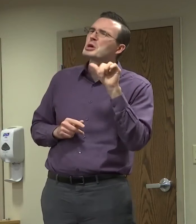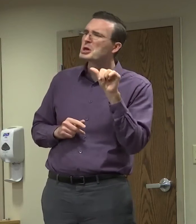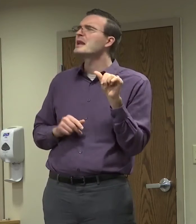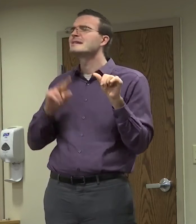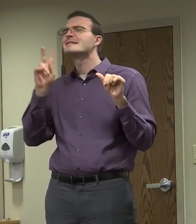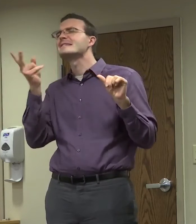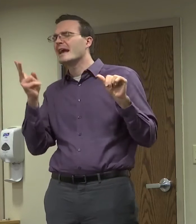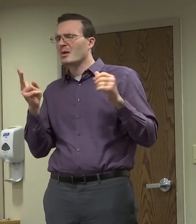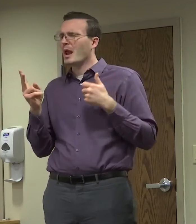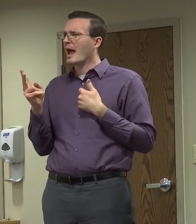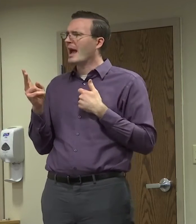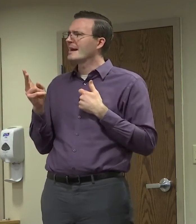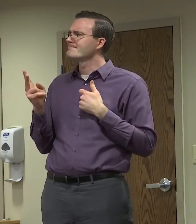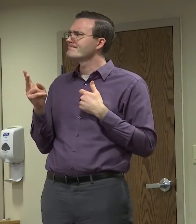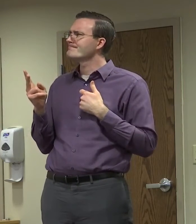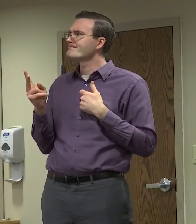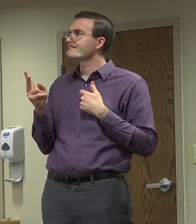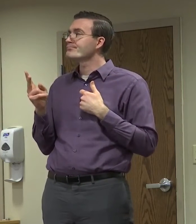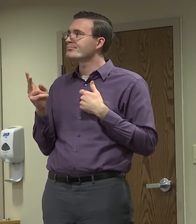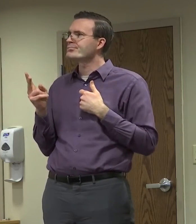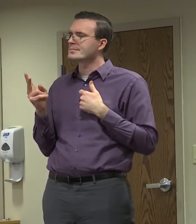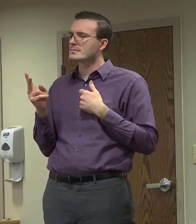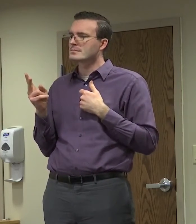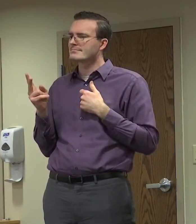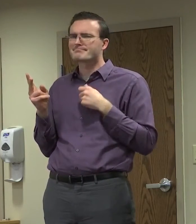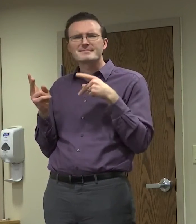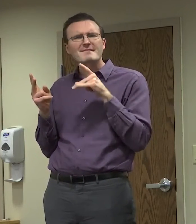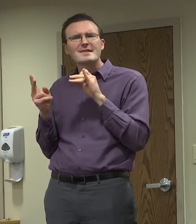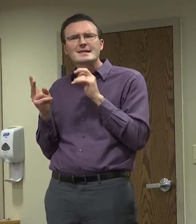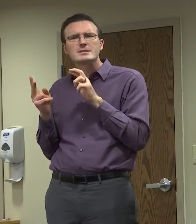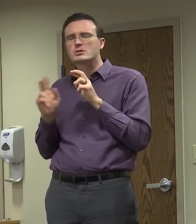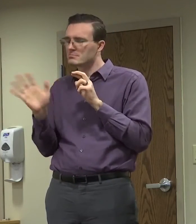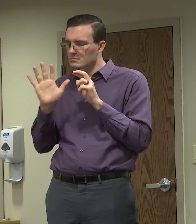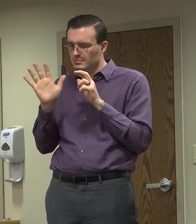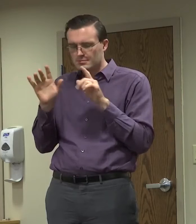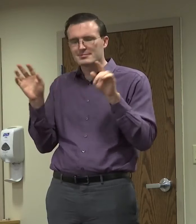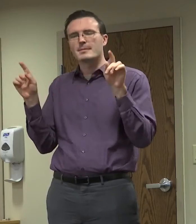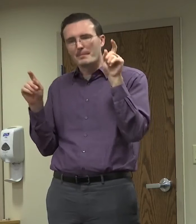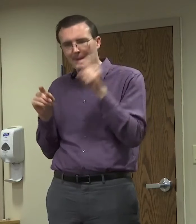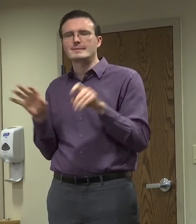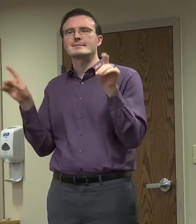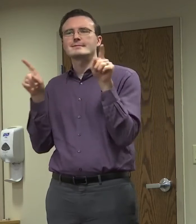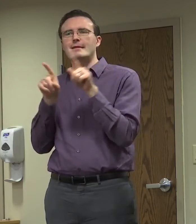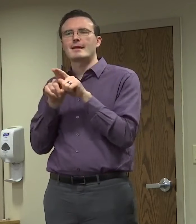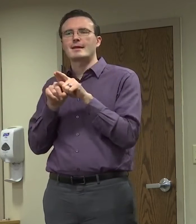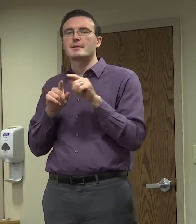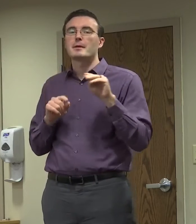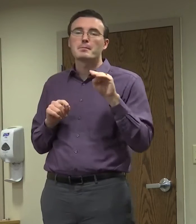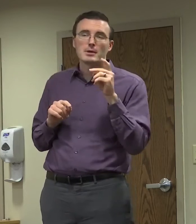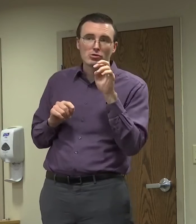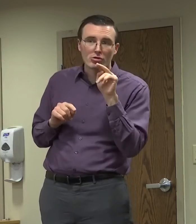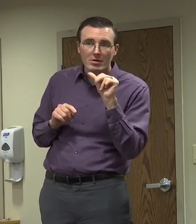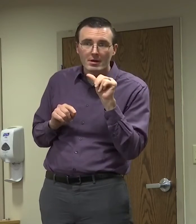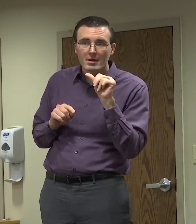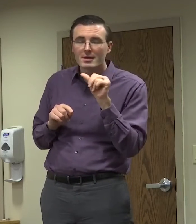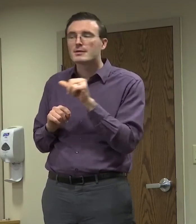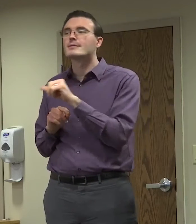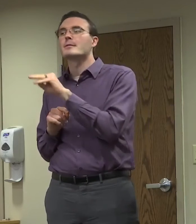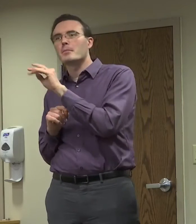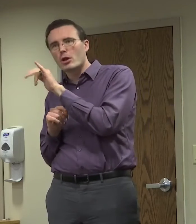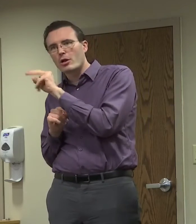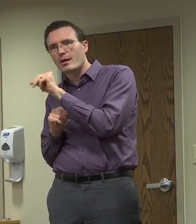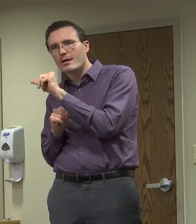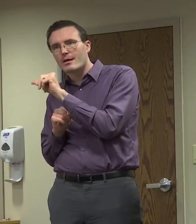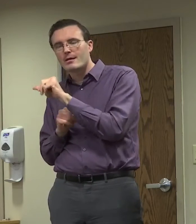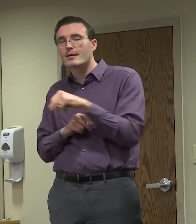Moderna on the second. If you got Pfizer on the first, you need Pfizer on the second. If you get the Janssen product, you only need one. So